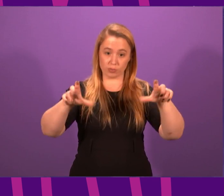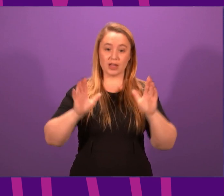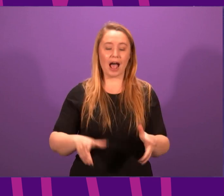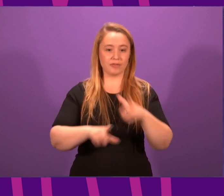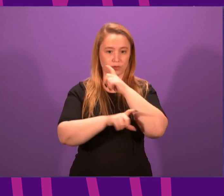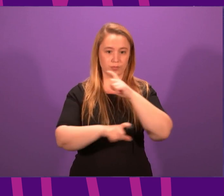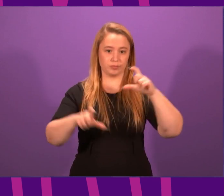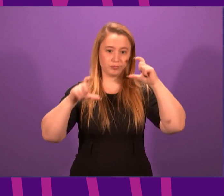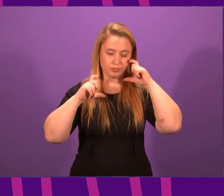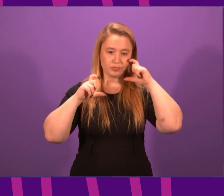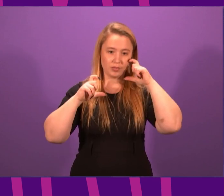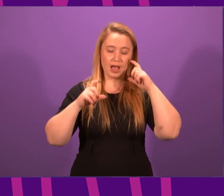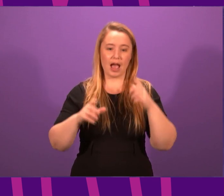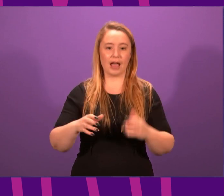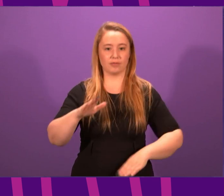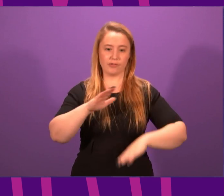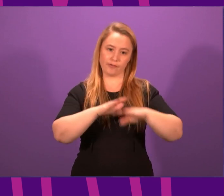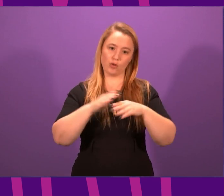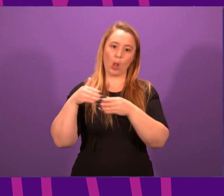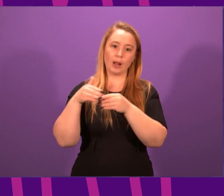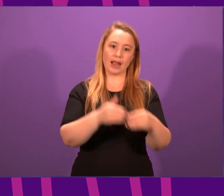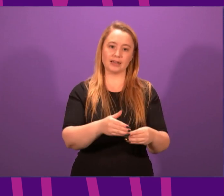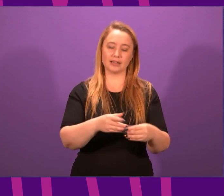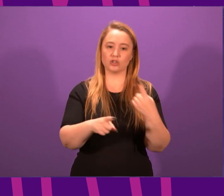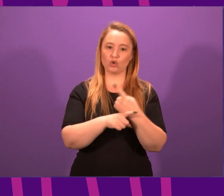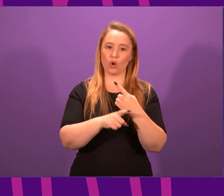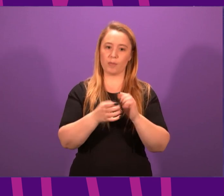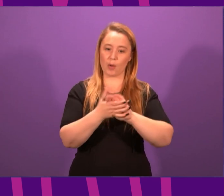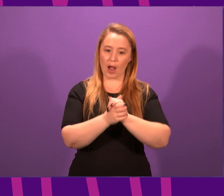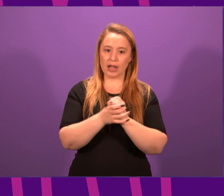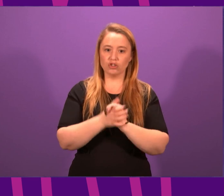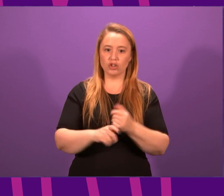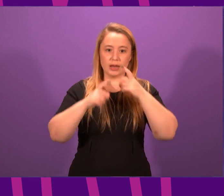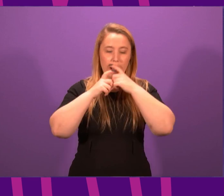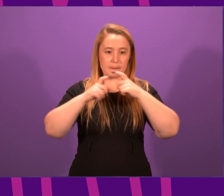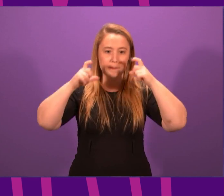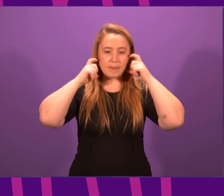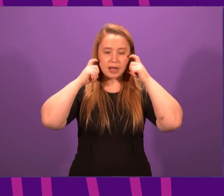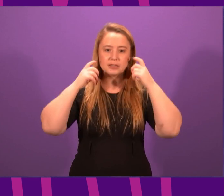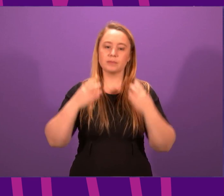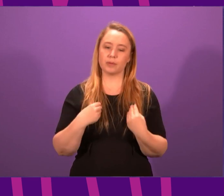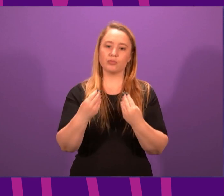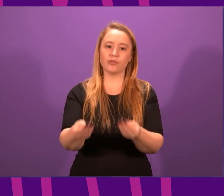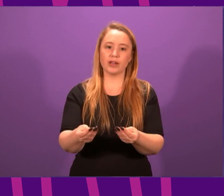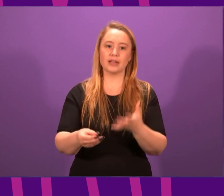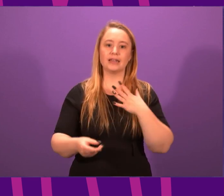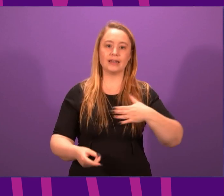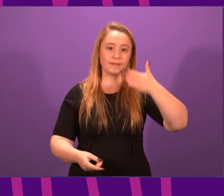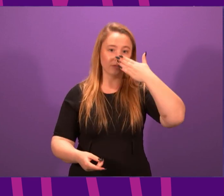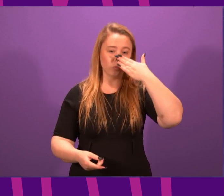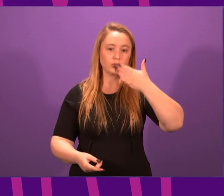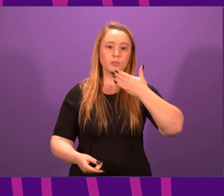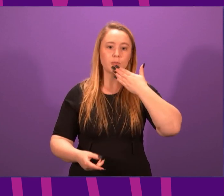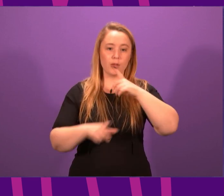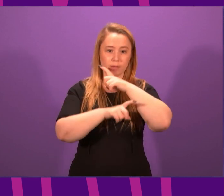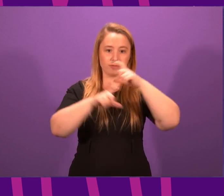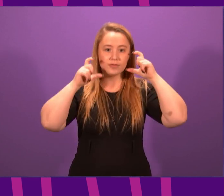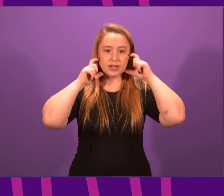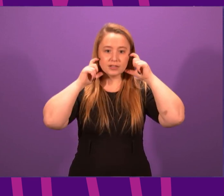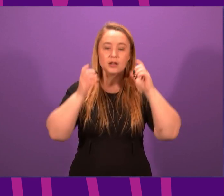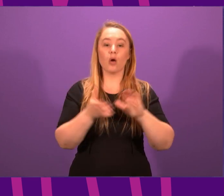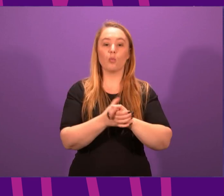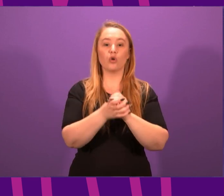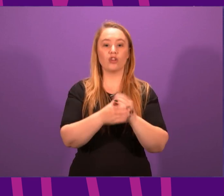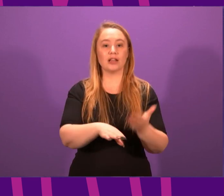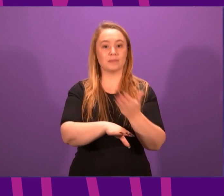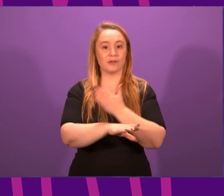has provided comprehensive guidance on proper hygiene while wearing a mask. We know that a mask should cover our face and nose to wash our hands before putting it on,